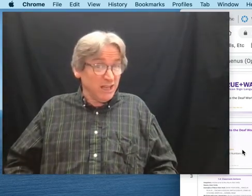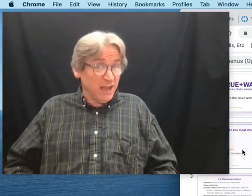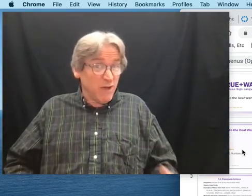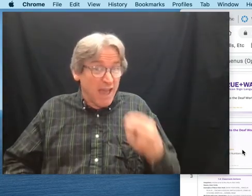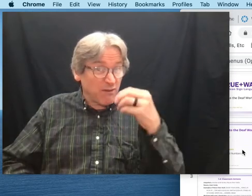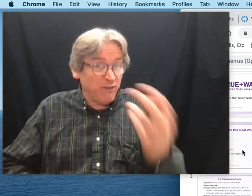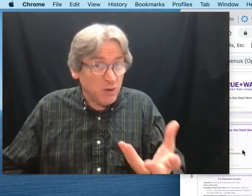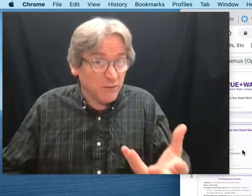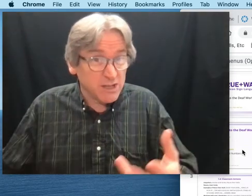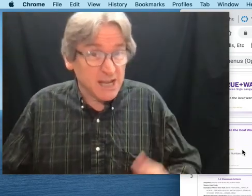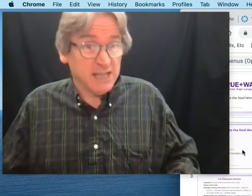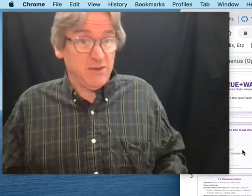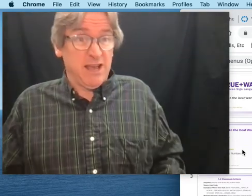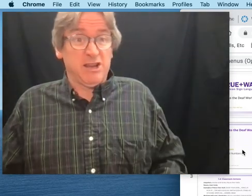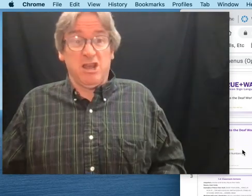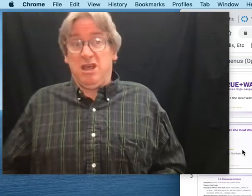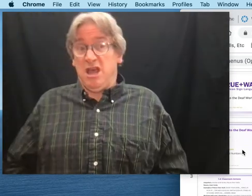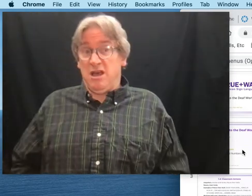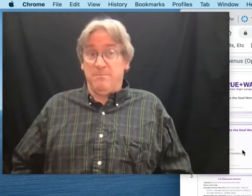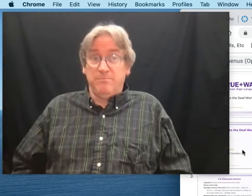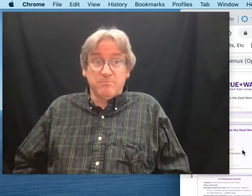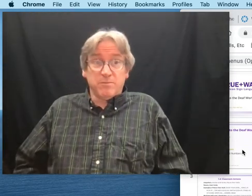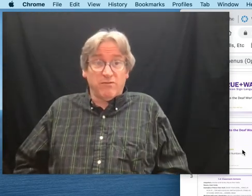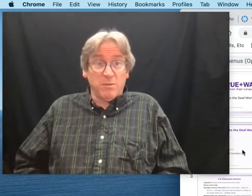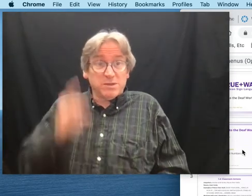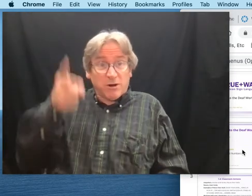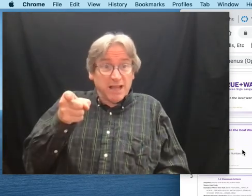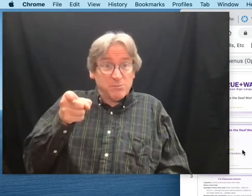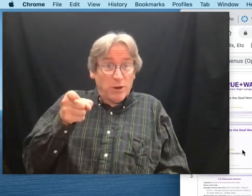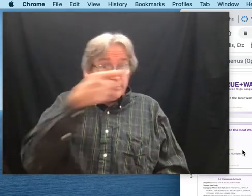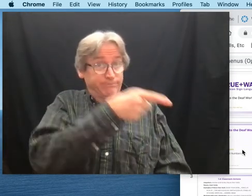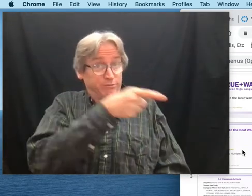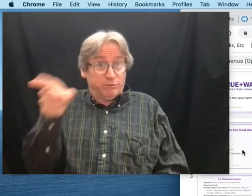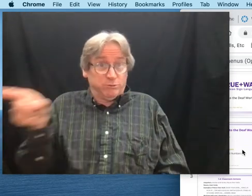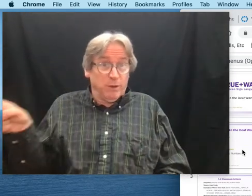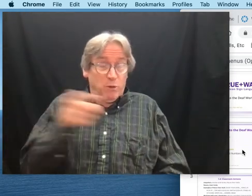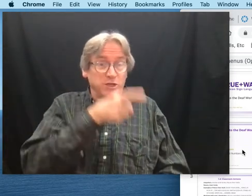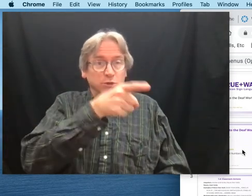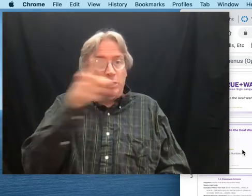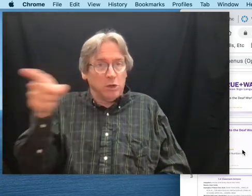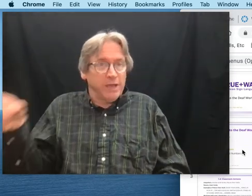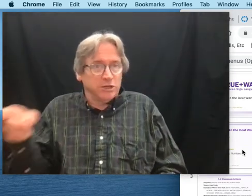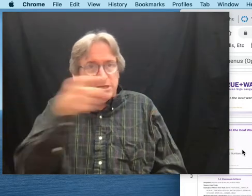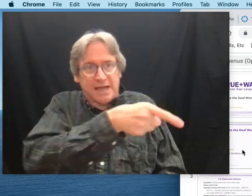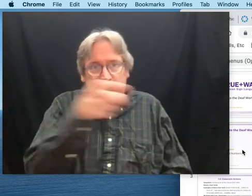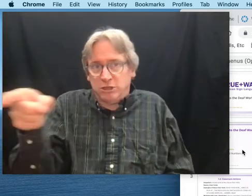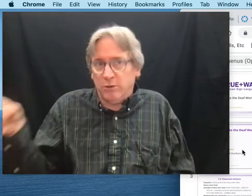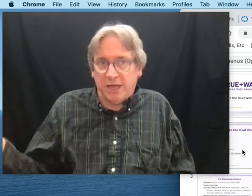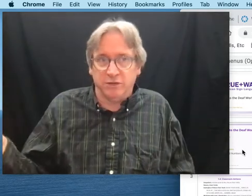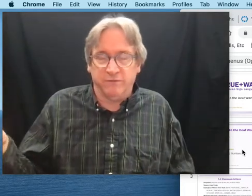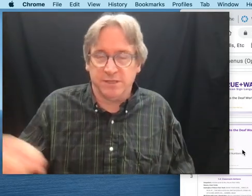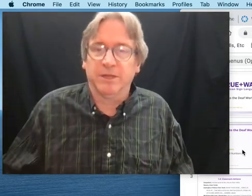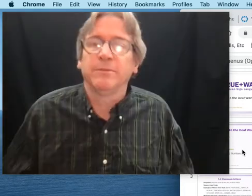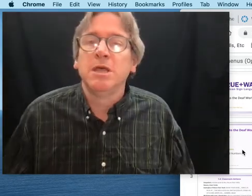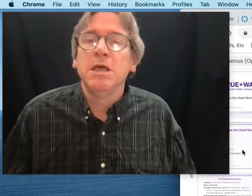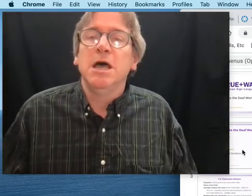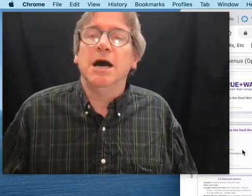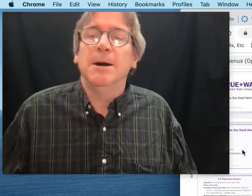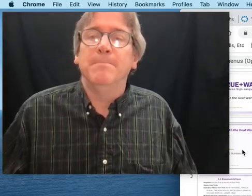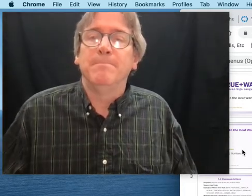Really, we have a few different signs for that. For the most part, it's point. We point to a location, establish a location for